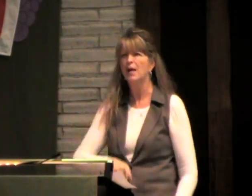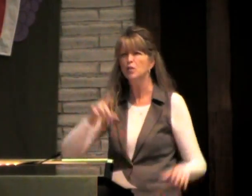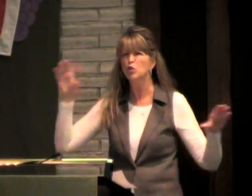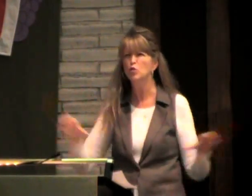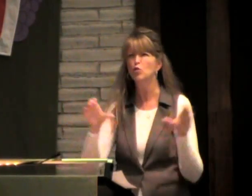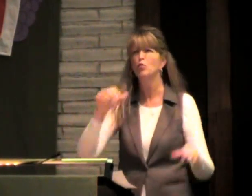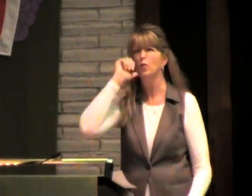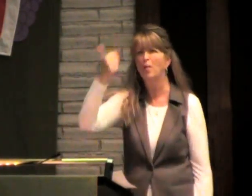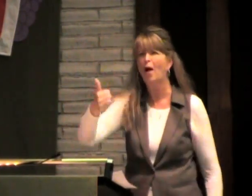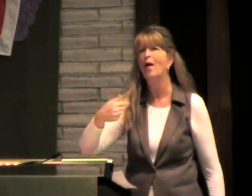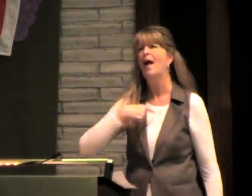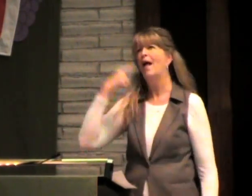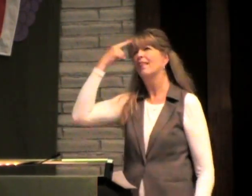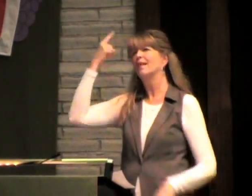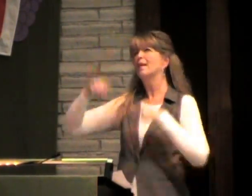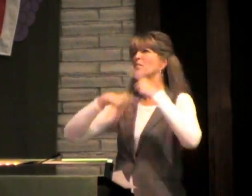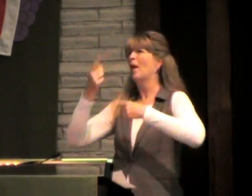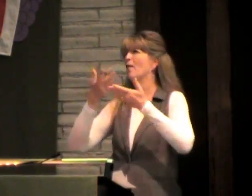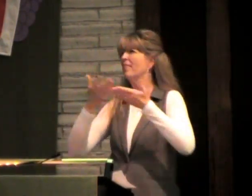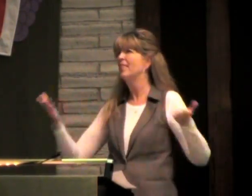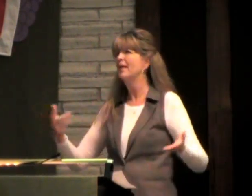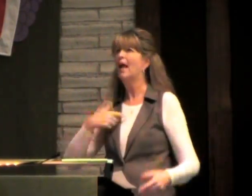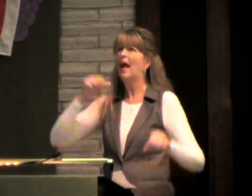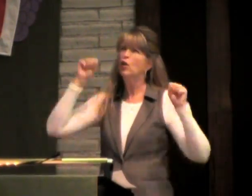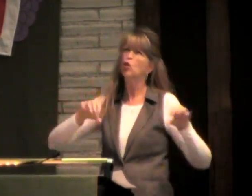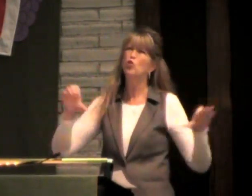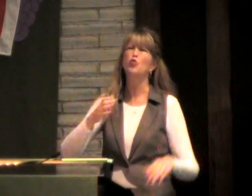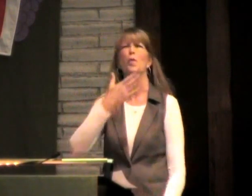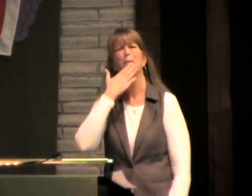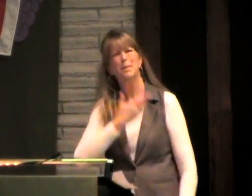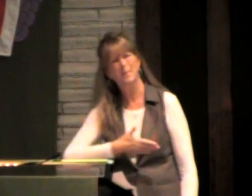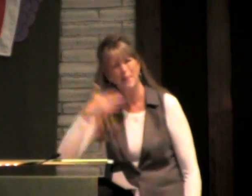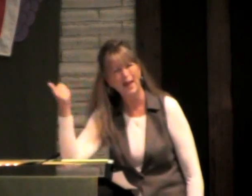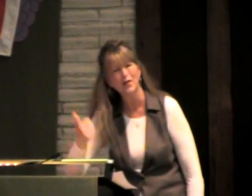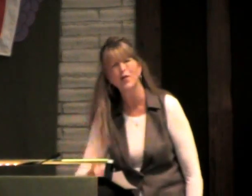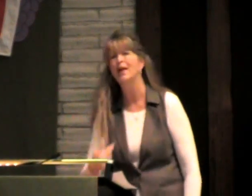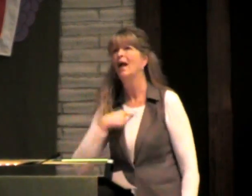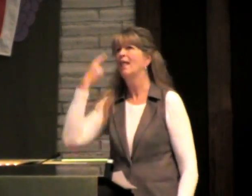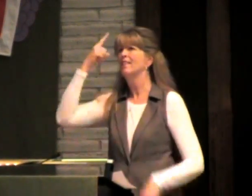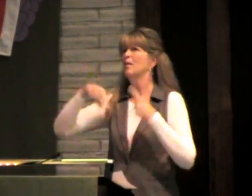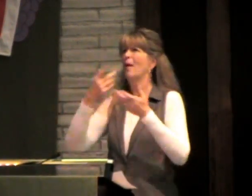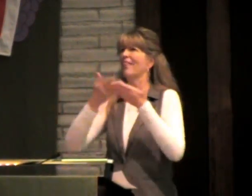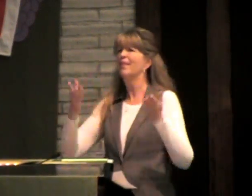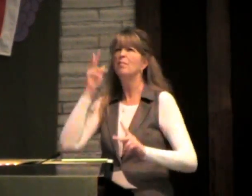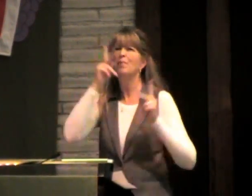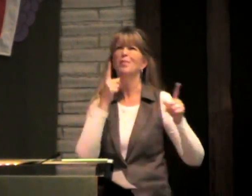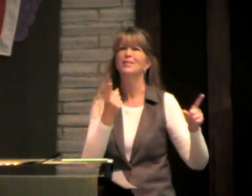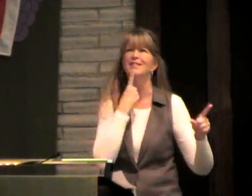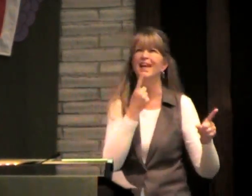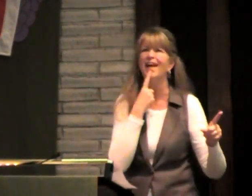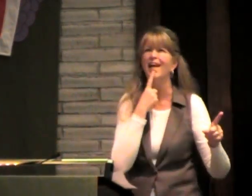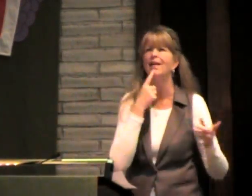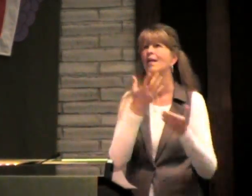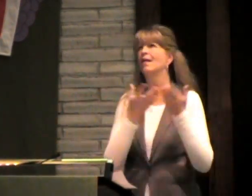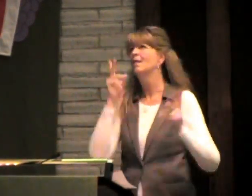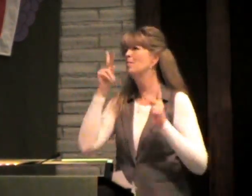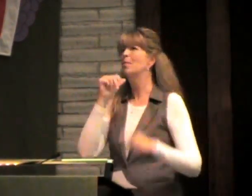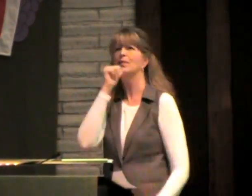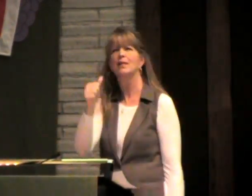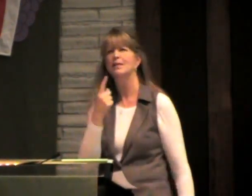the things I have to do tomorrow. I think about the things that I could have done better. I think about the things that people said, and about